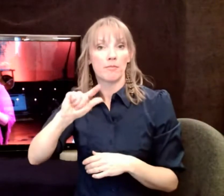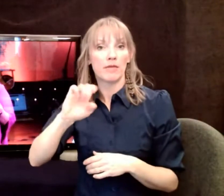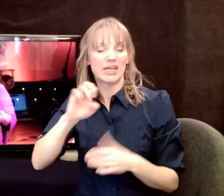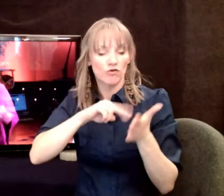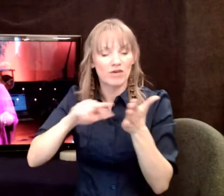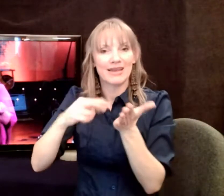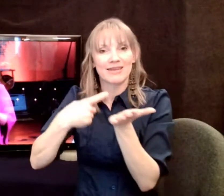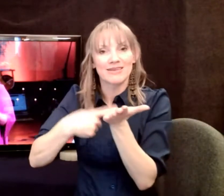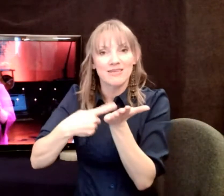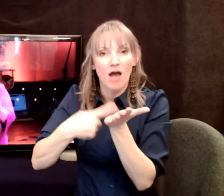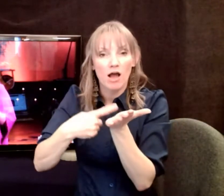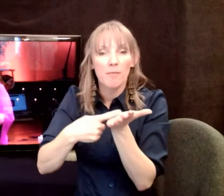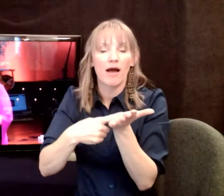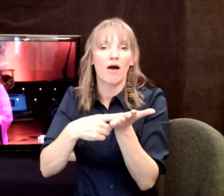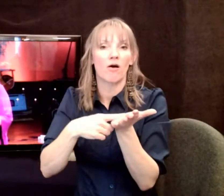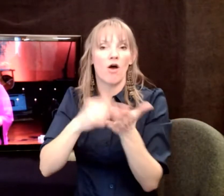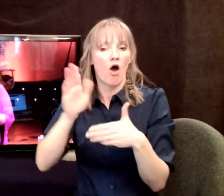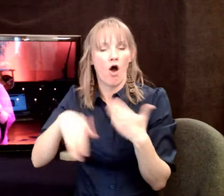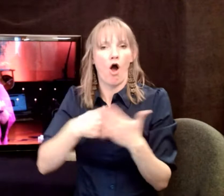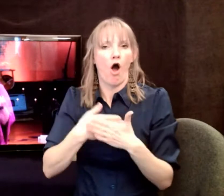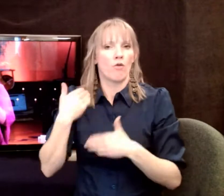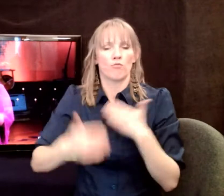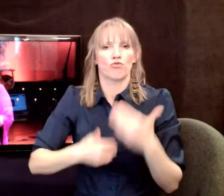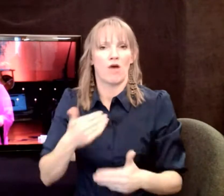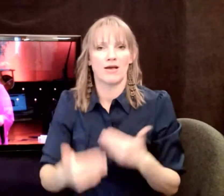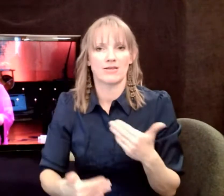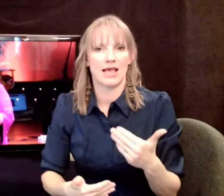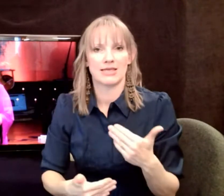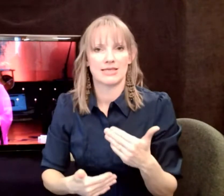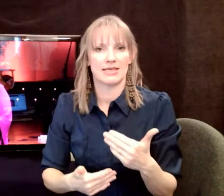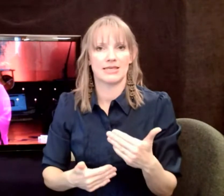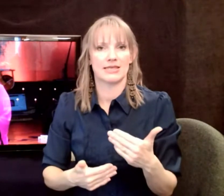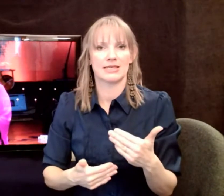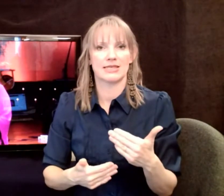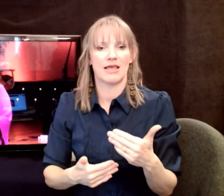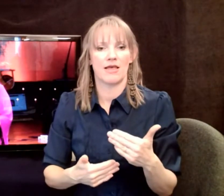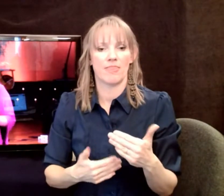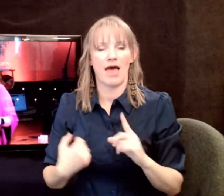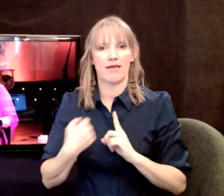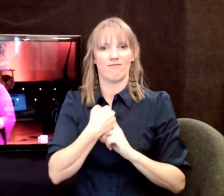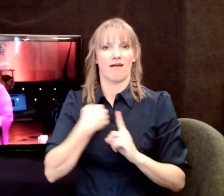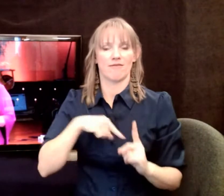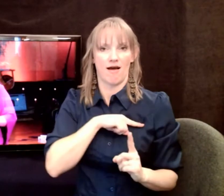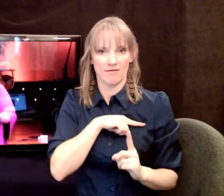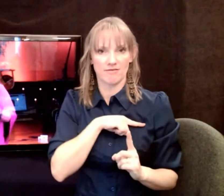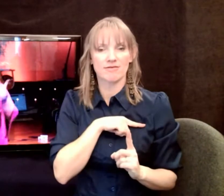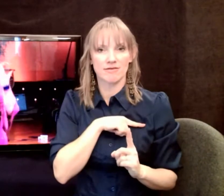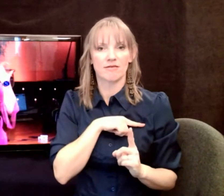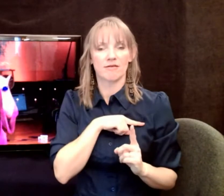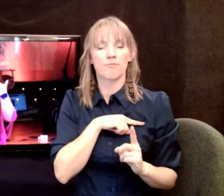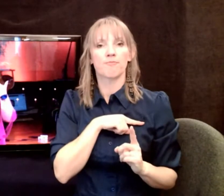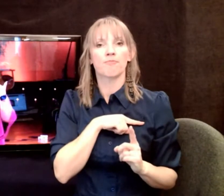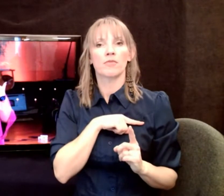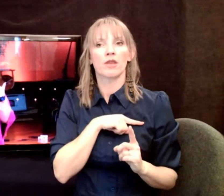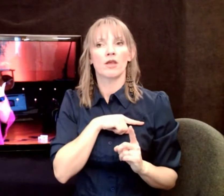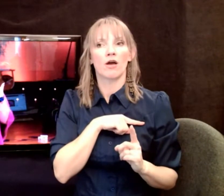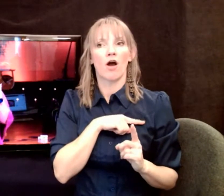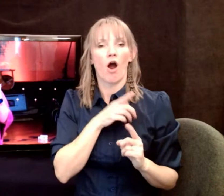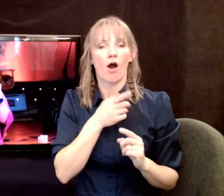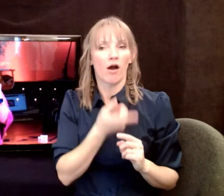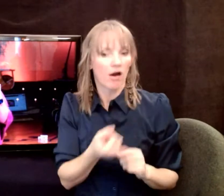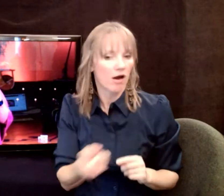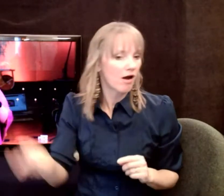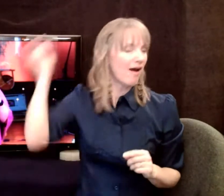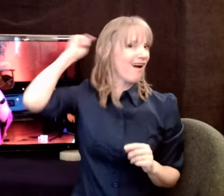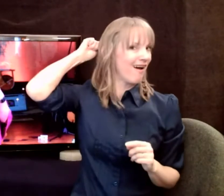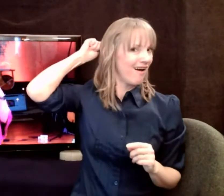about. In fact, all processes which affect or impress us at all are going into the subjective state of our